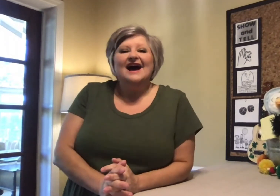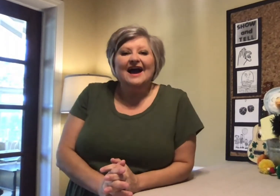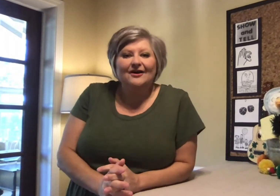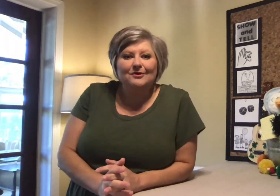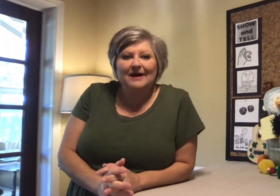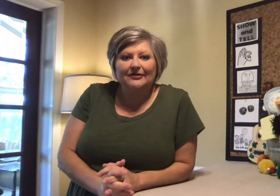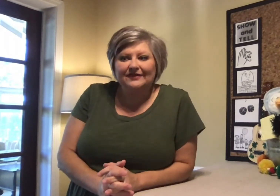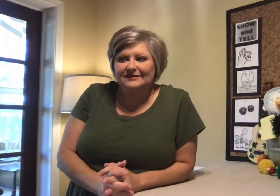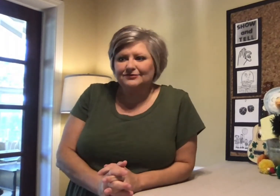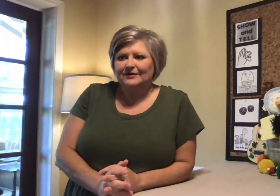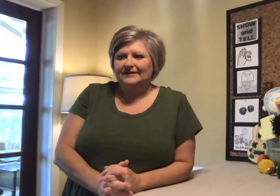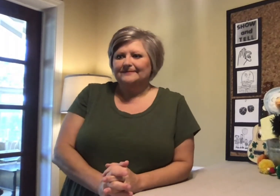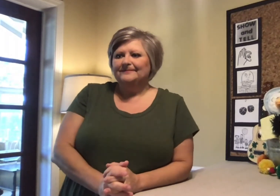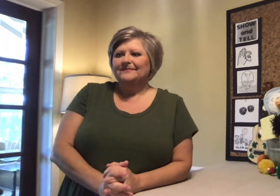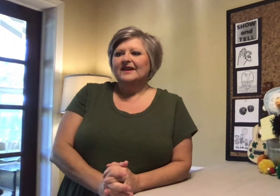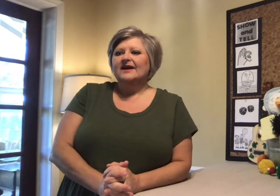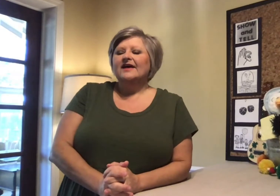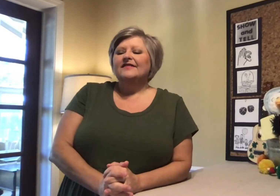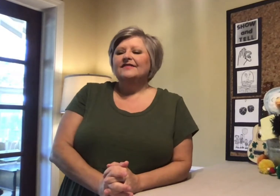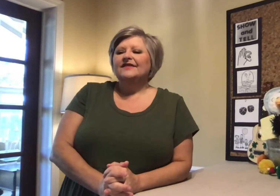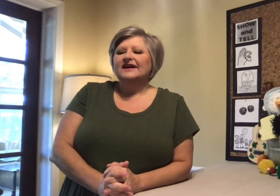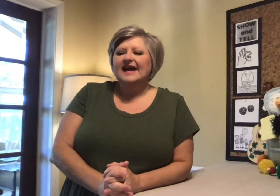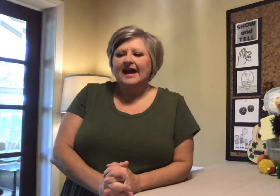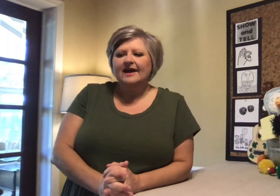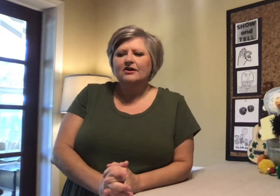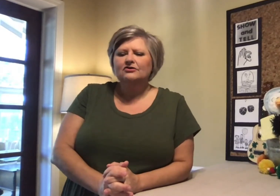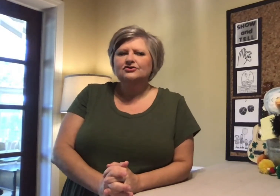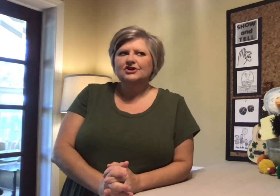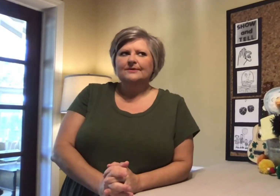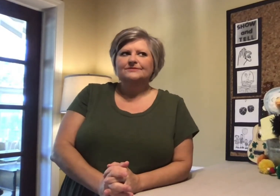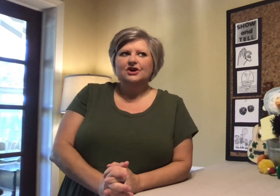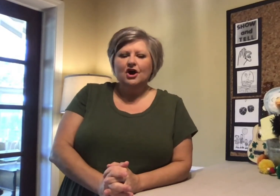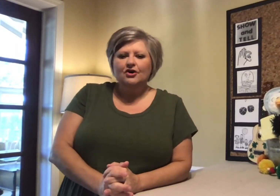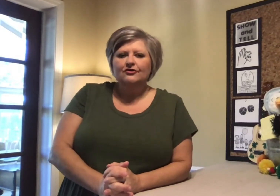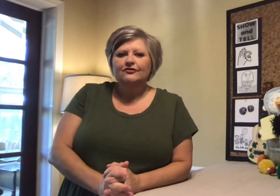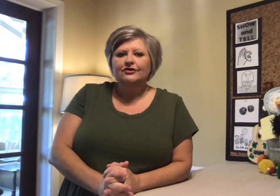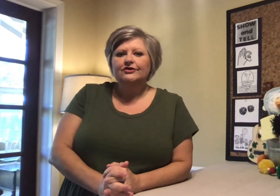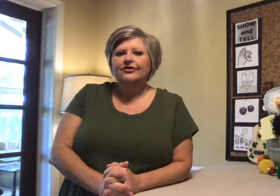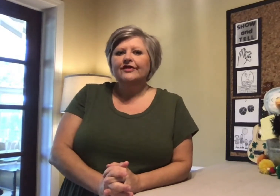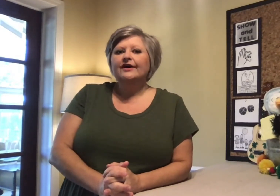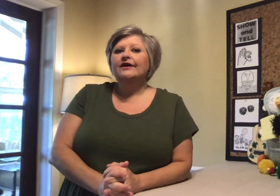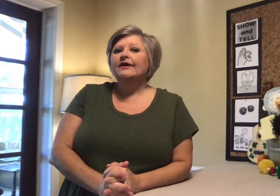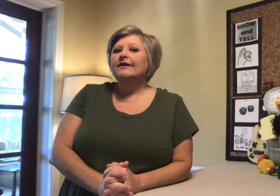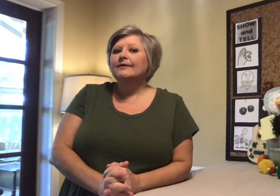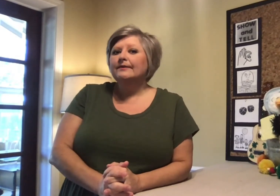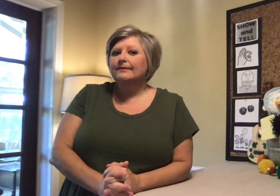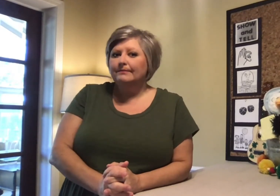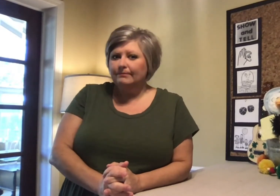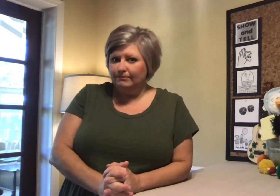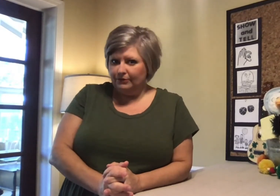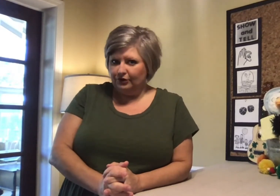How about this one? The cow jumped over the